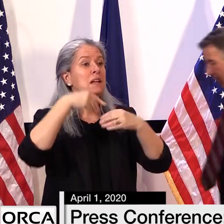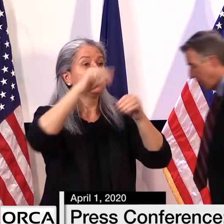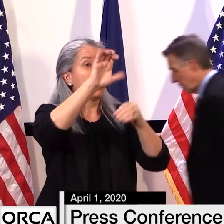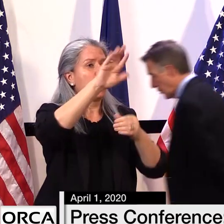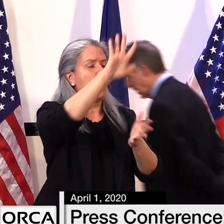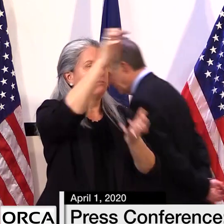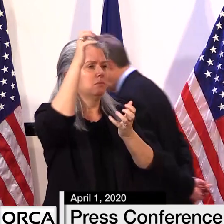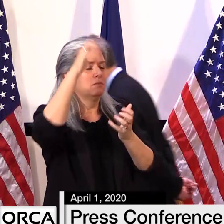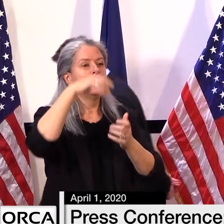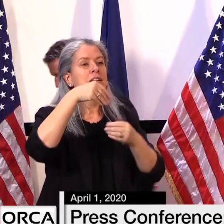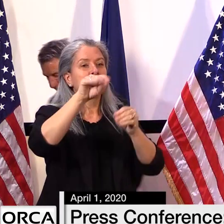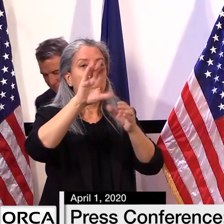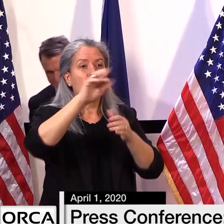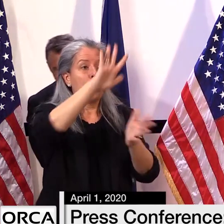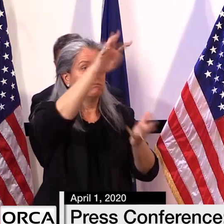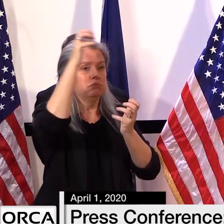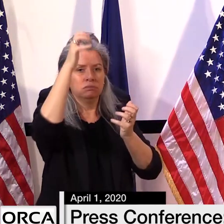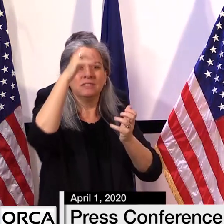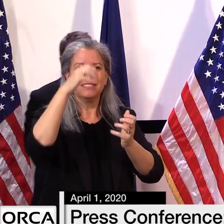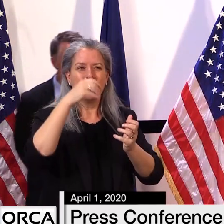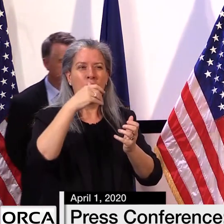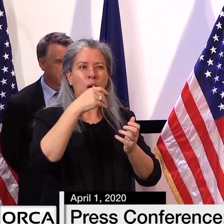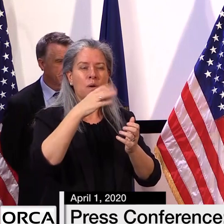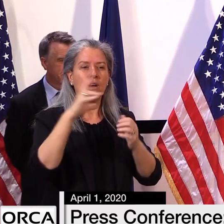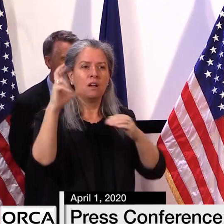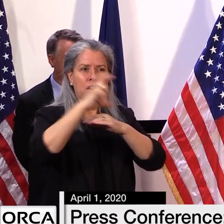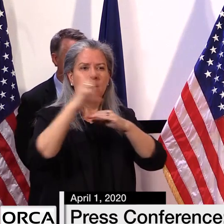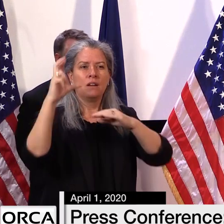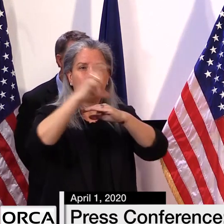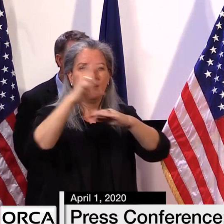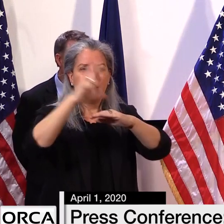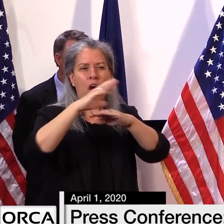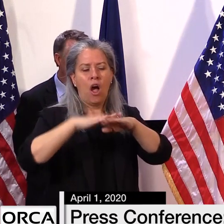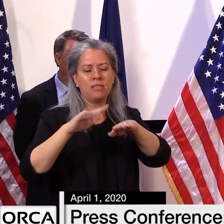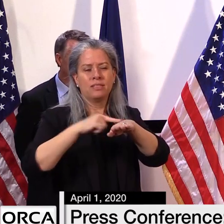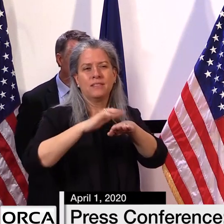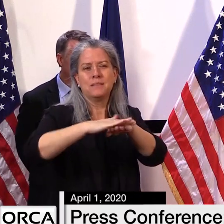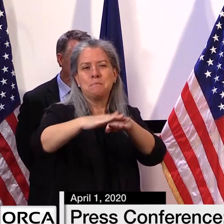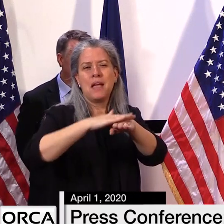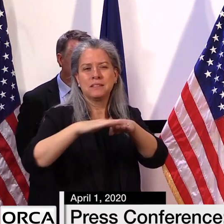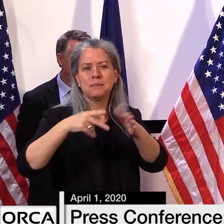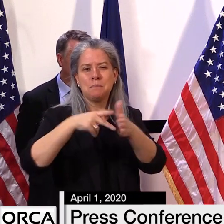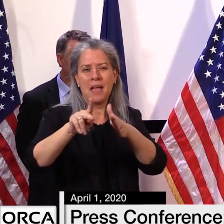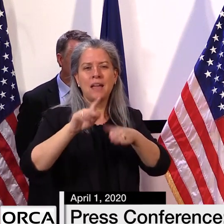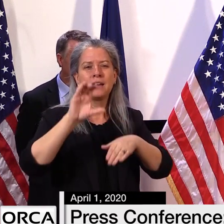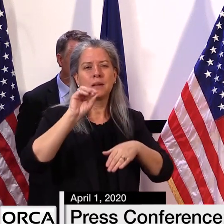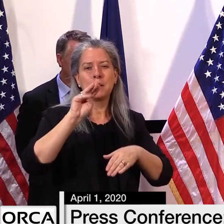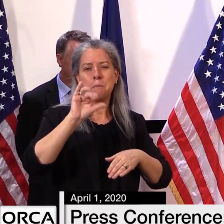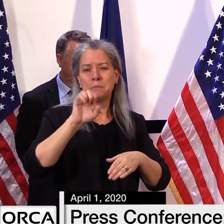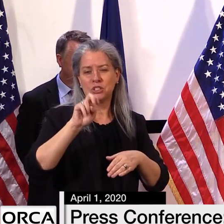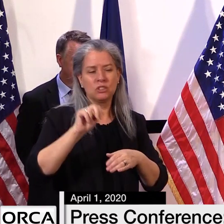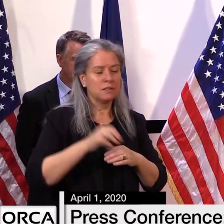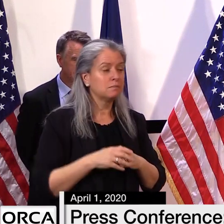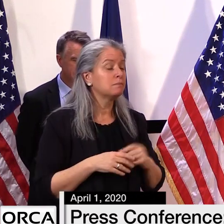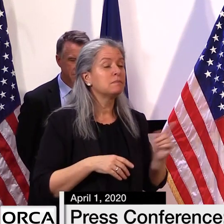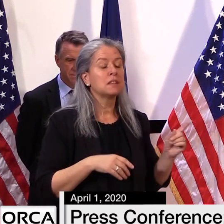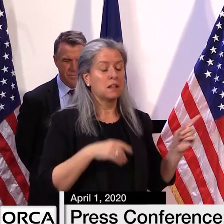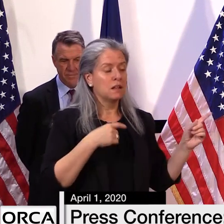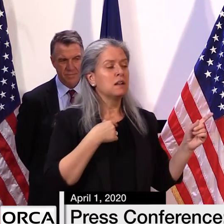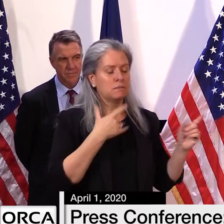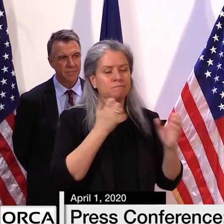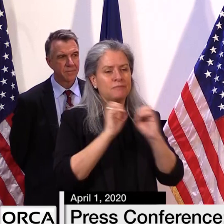they're taking a big hit if someone could address those two issues. I can try. This is Secretary Curley. To answer your question, yes, sole proprietors are eligible